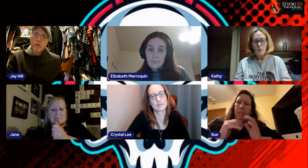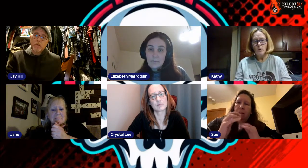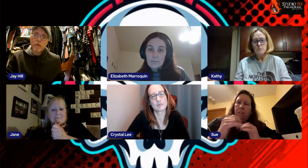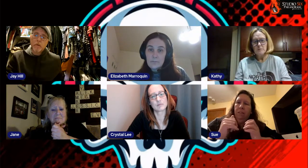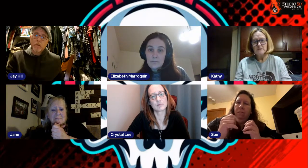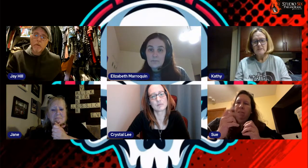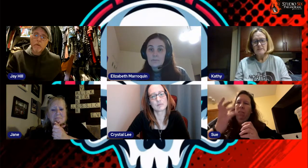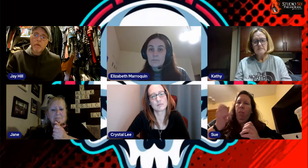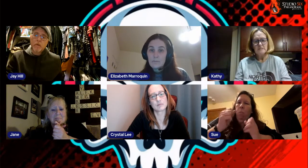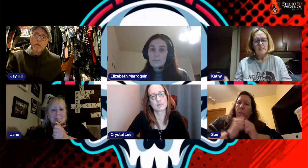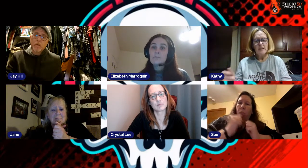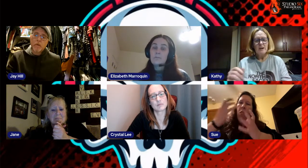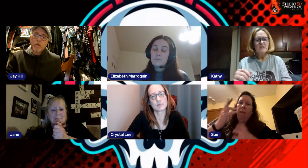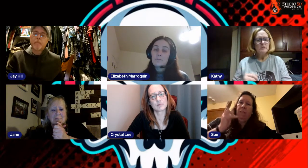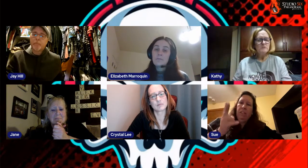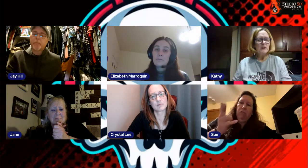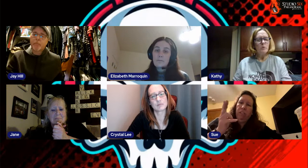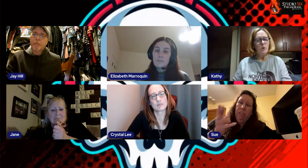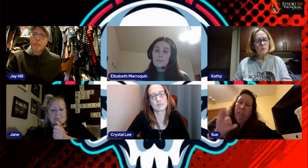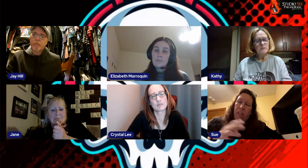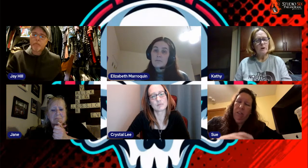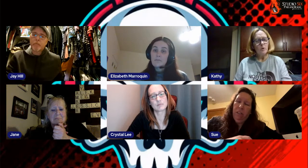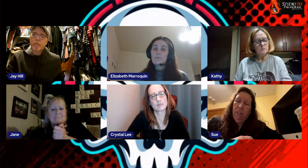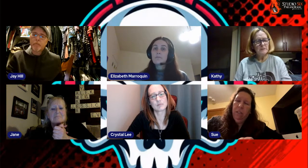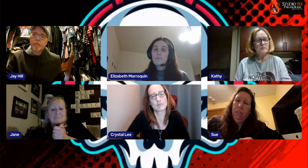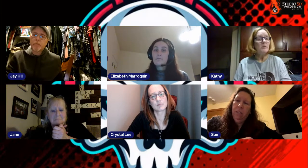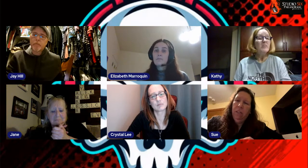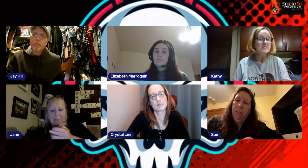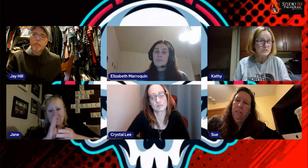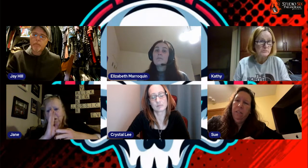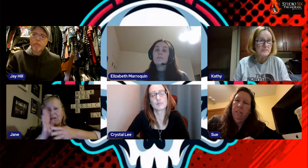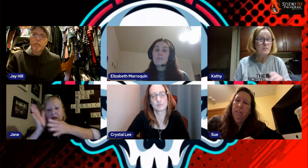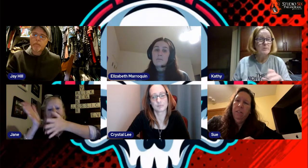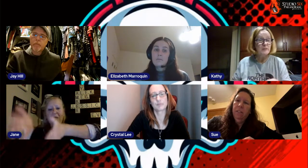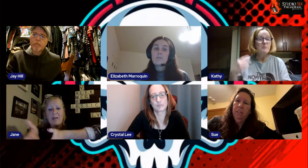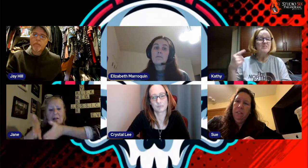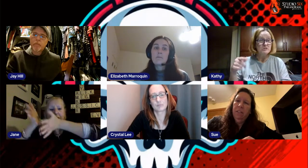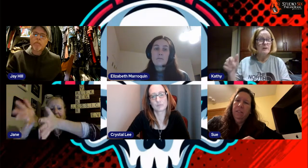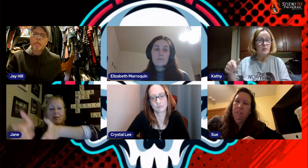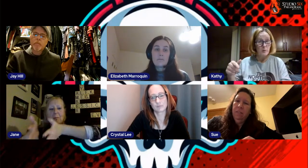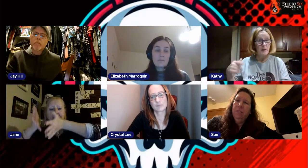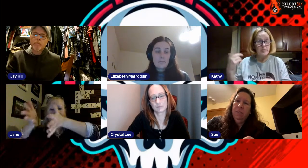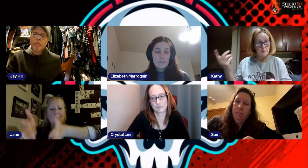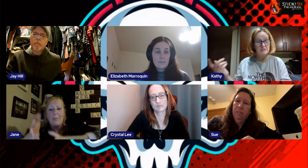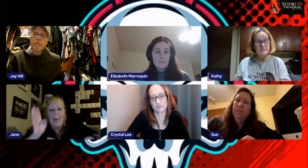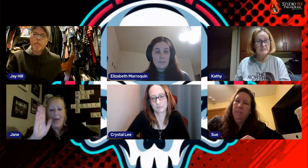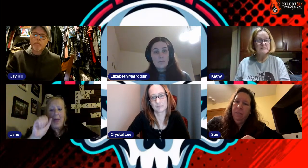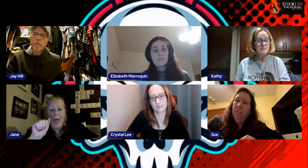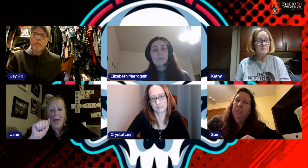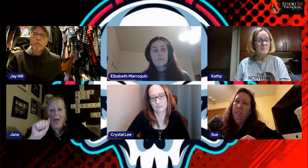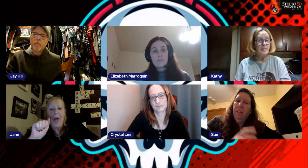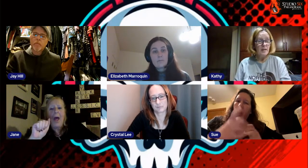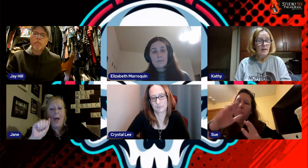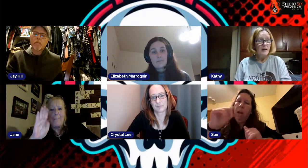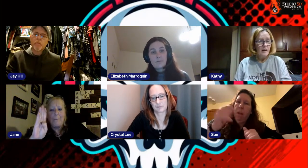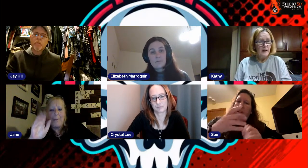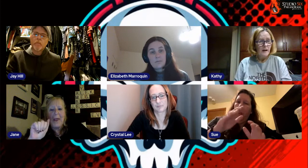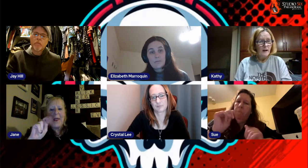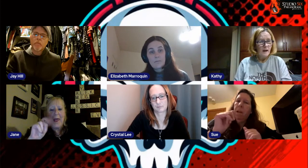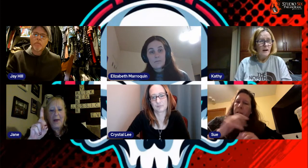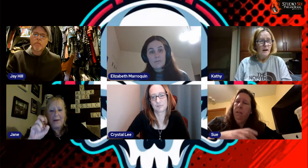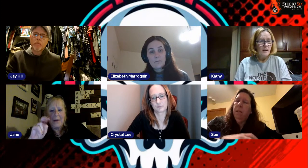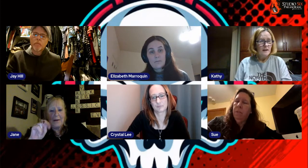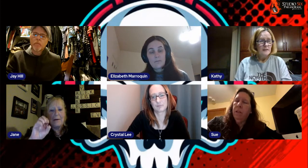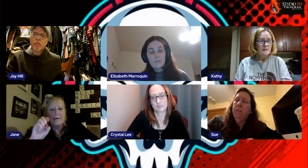more like old building. So you say more old, like old building with history, with some history in the building.